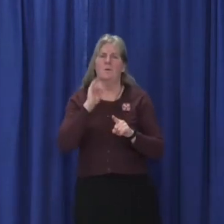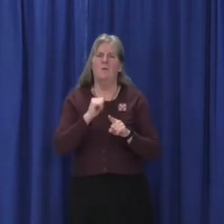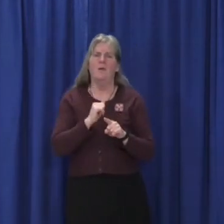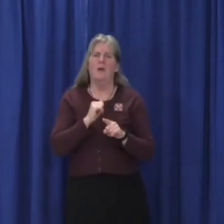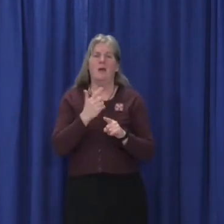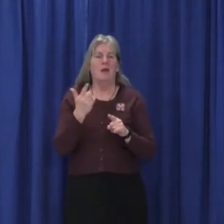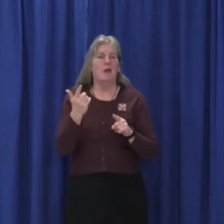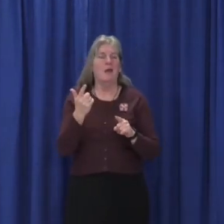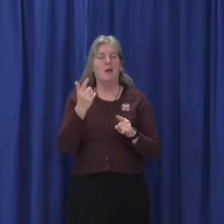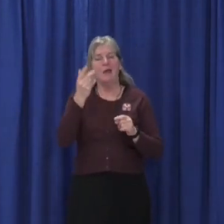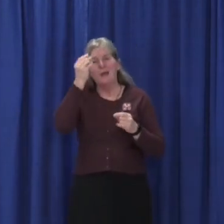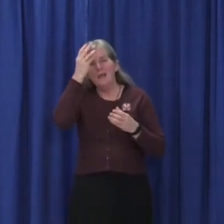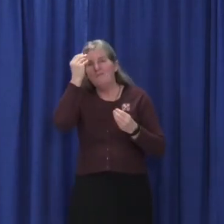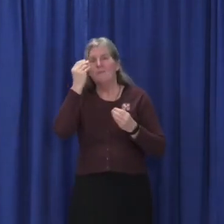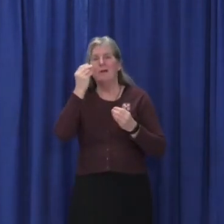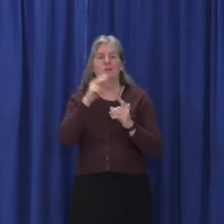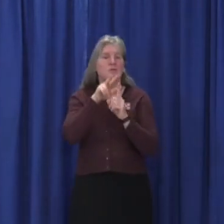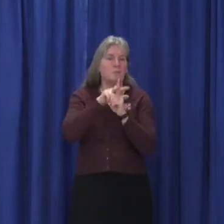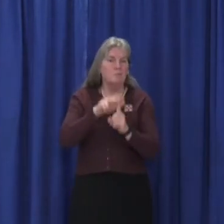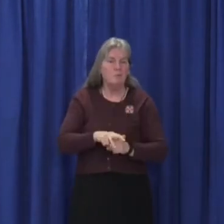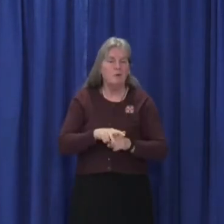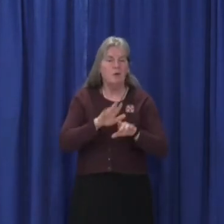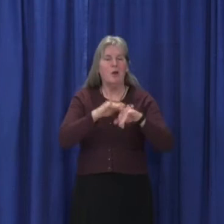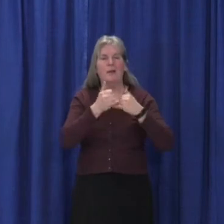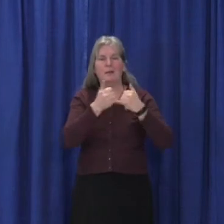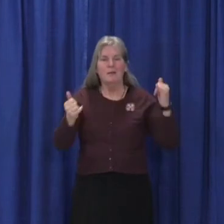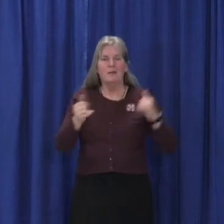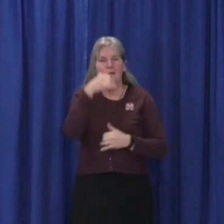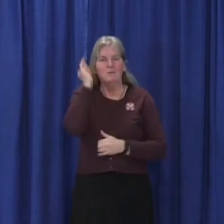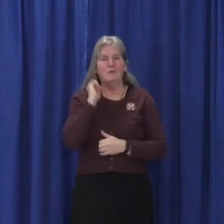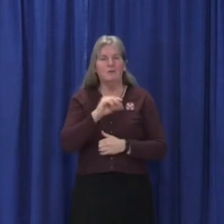clinic information and also book your shots online at